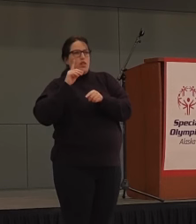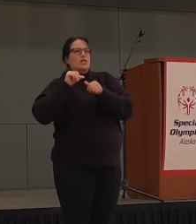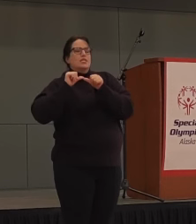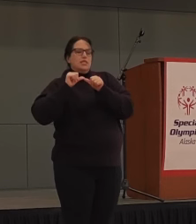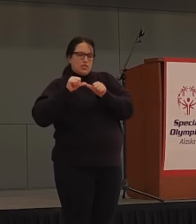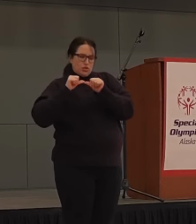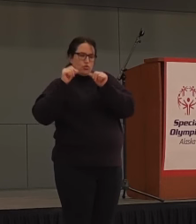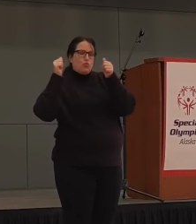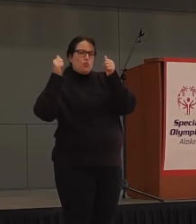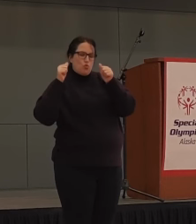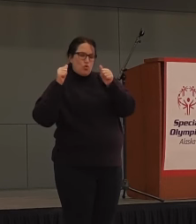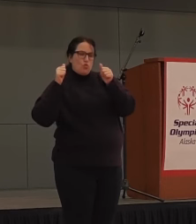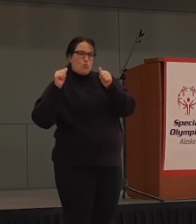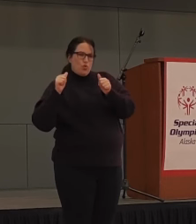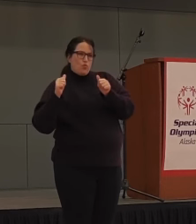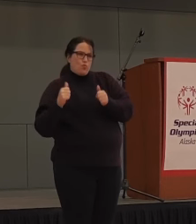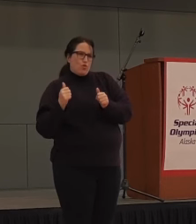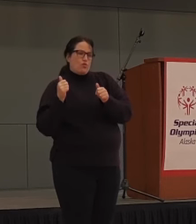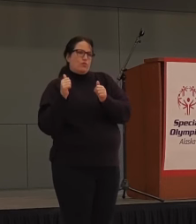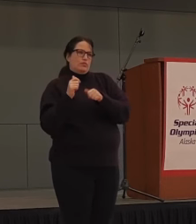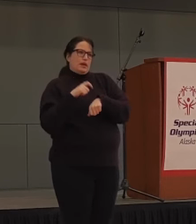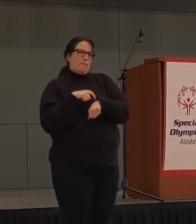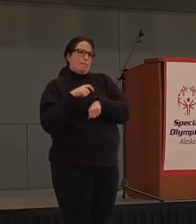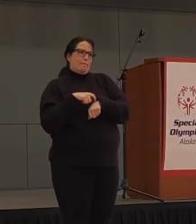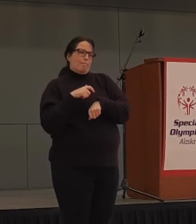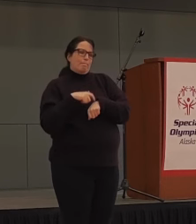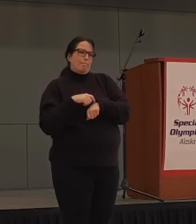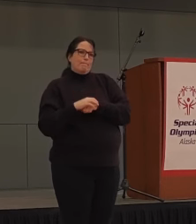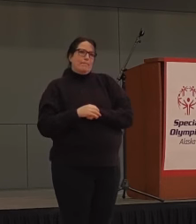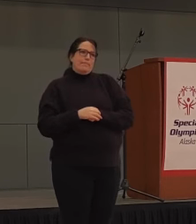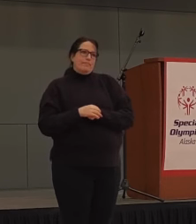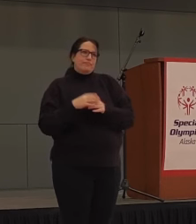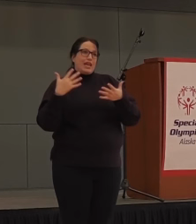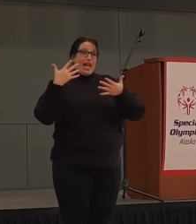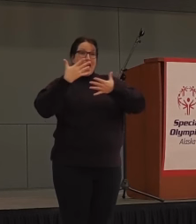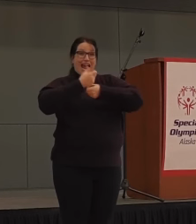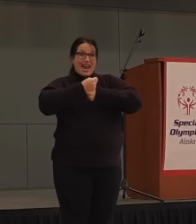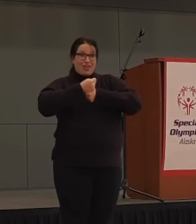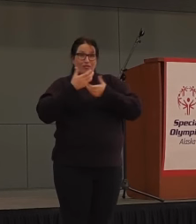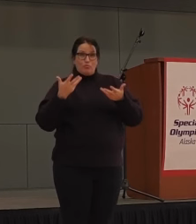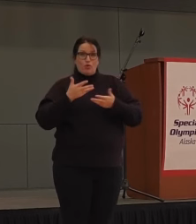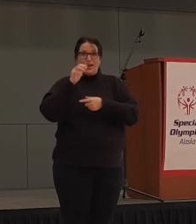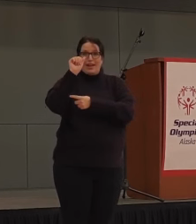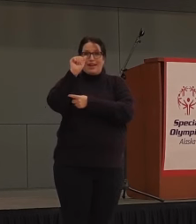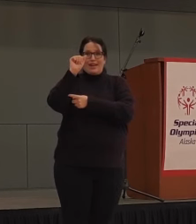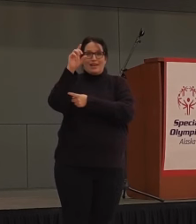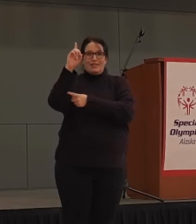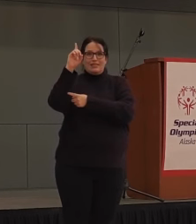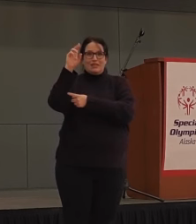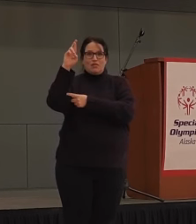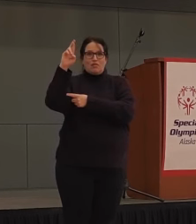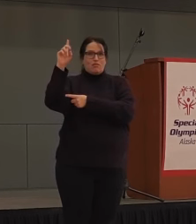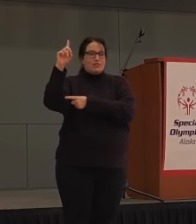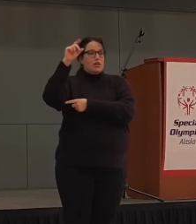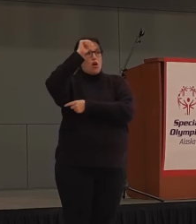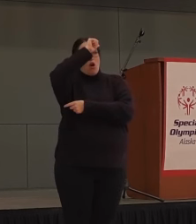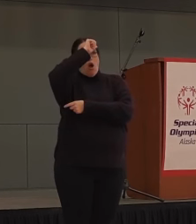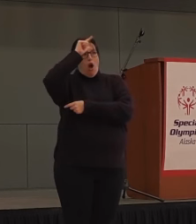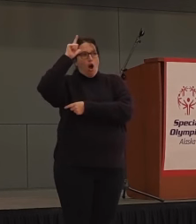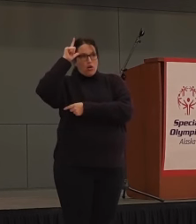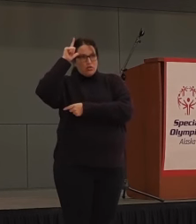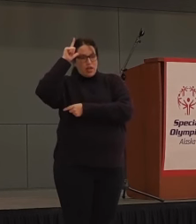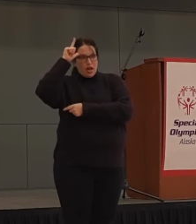time, and the acronym is ADRD, Alzheimer's disease